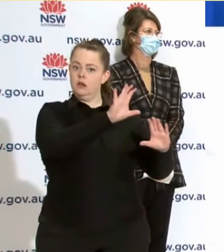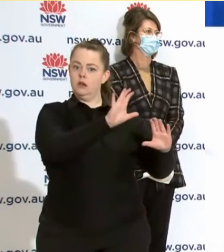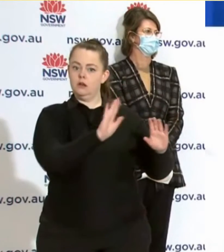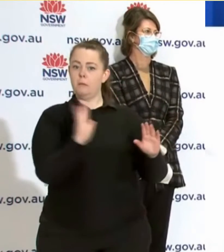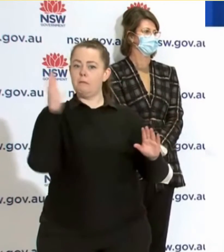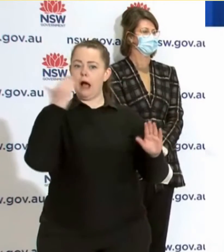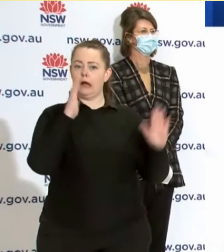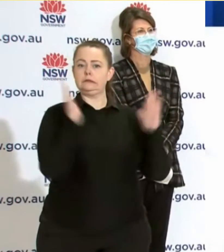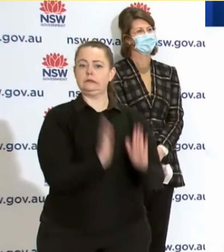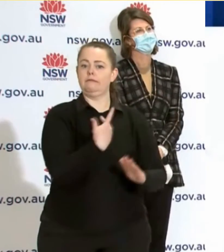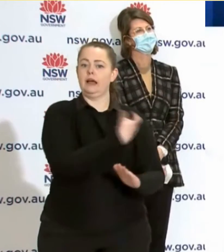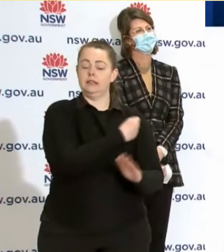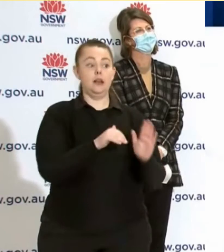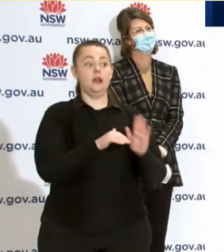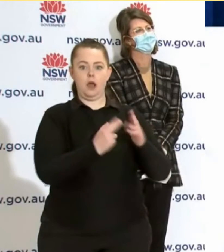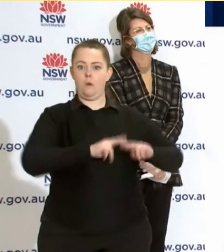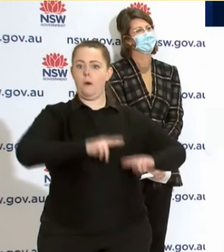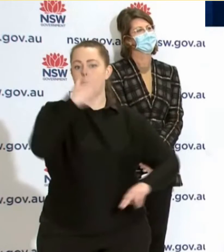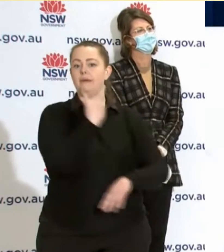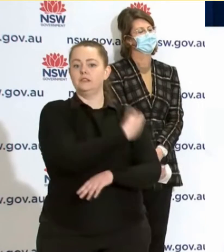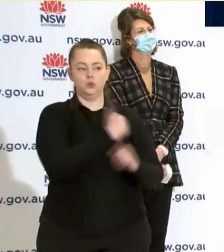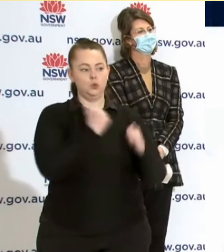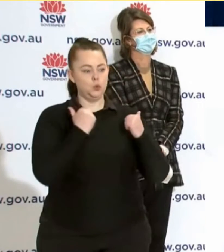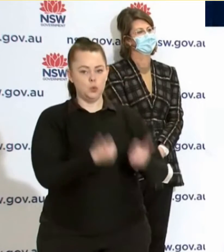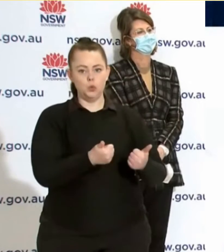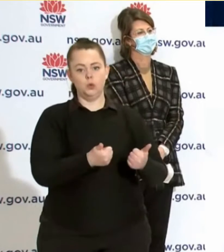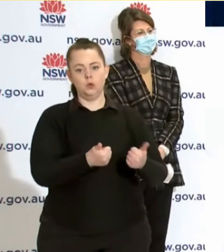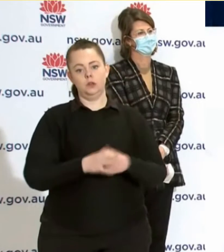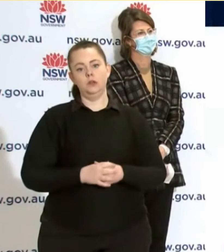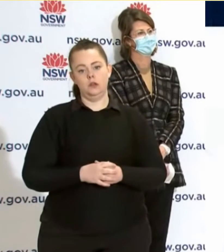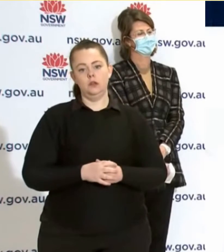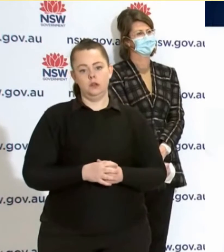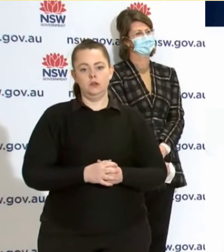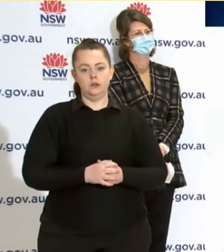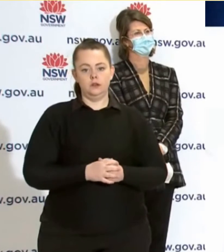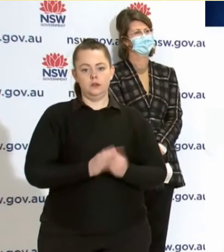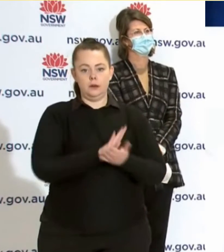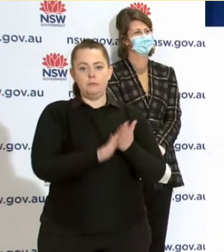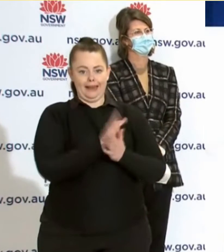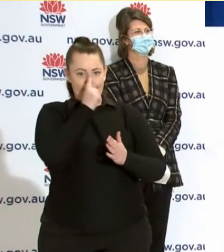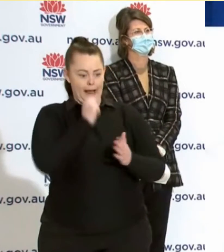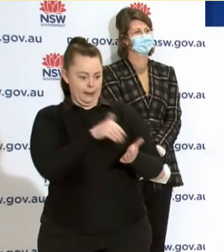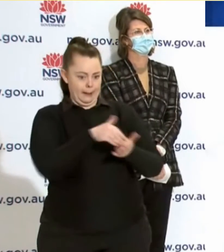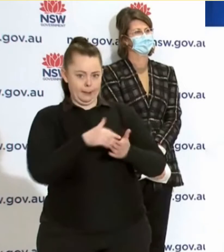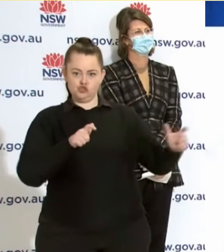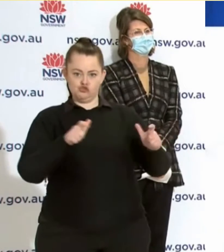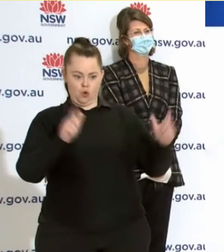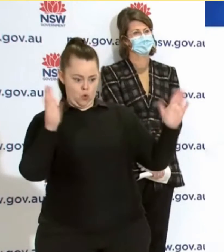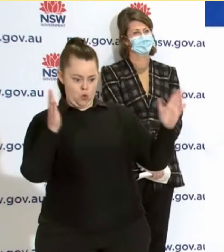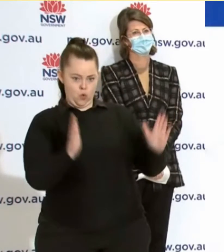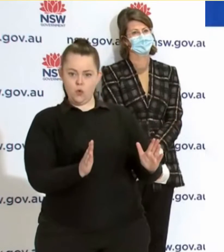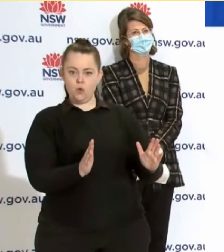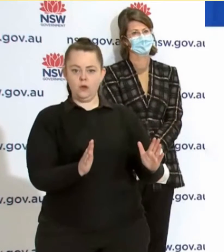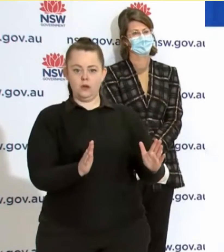rates of vaccination, and that is something we should all feel really positive about, because it will help us control the spread. It will also